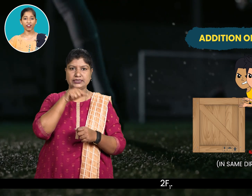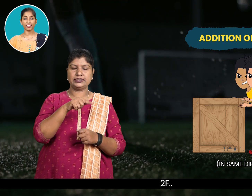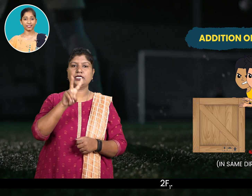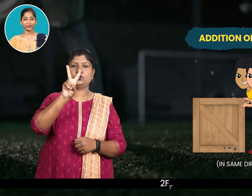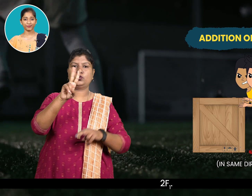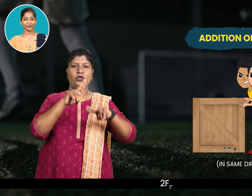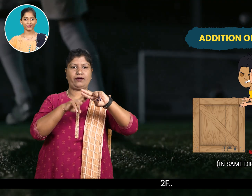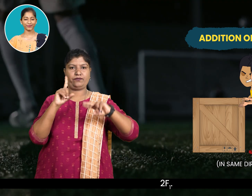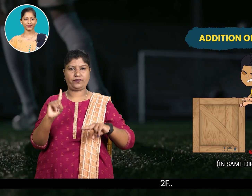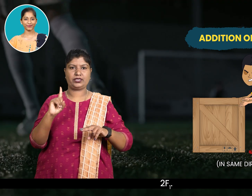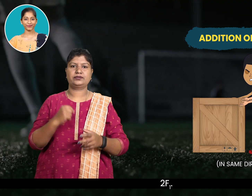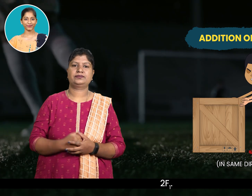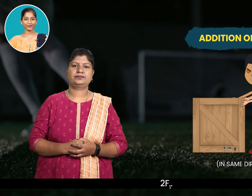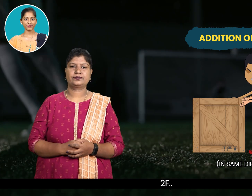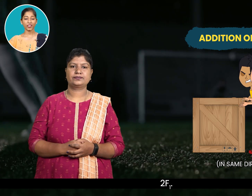2F1.